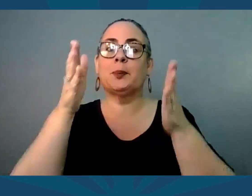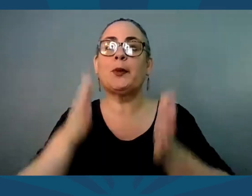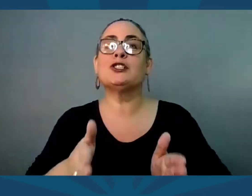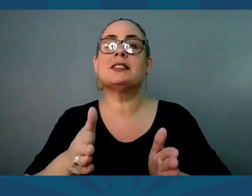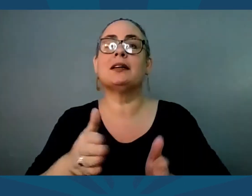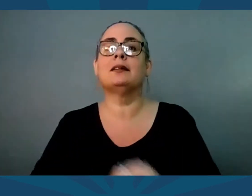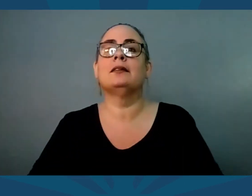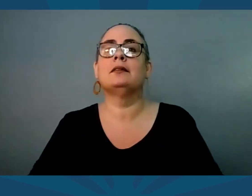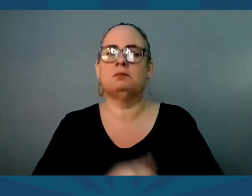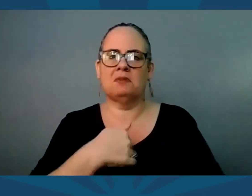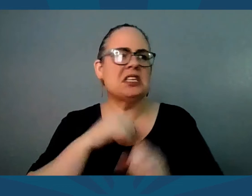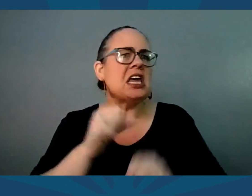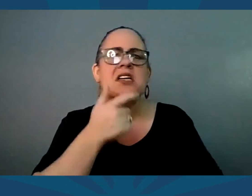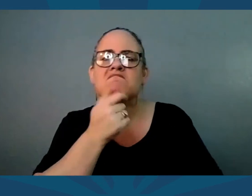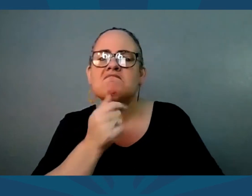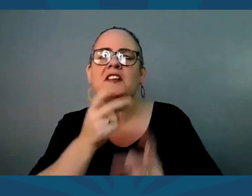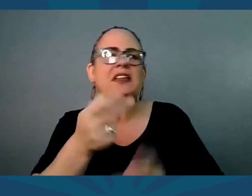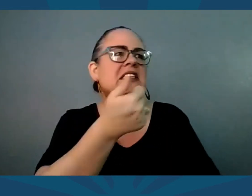Number 2, in person.